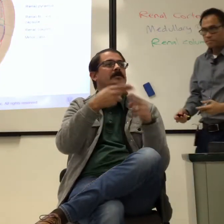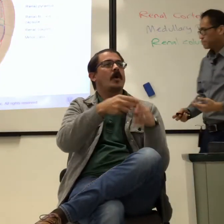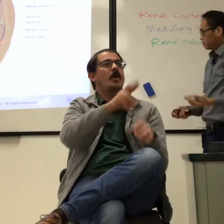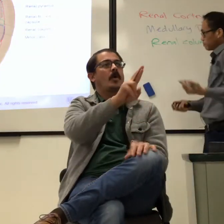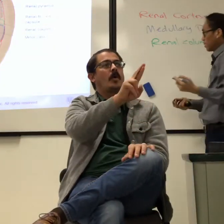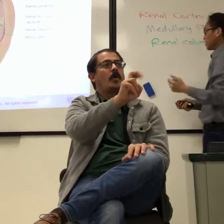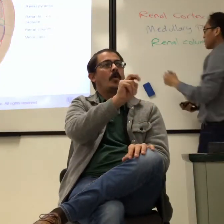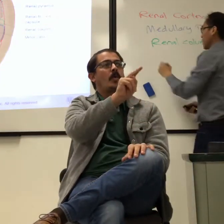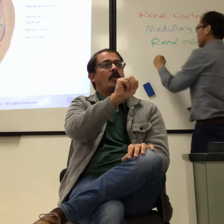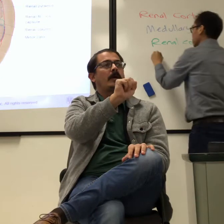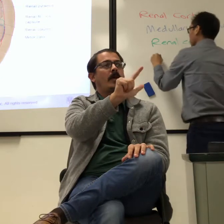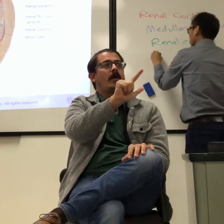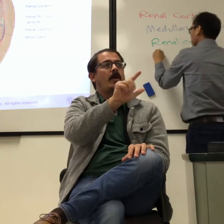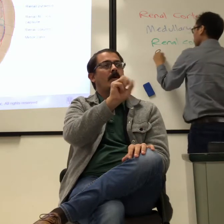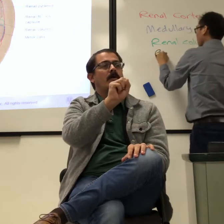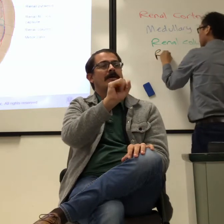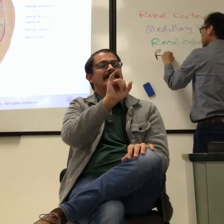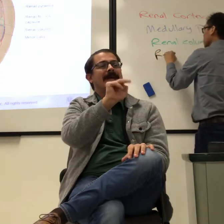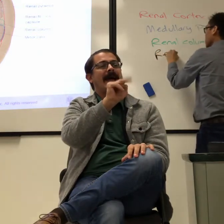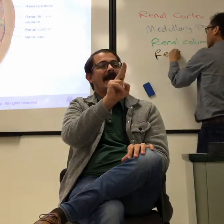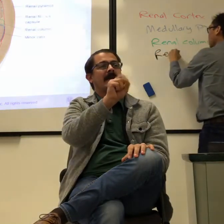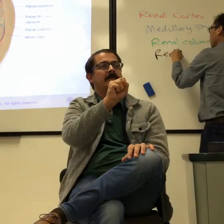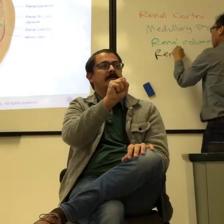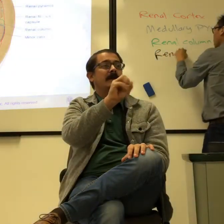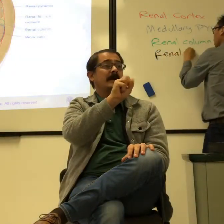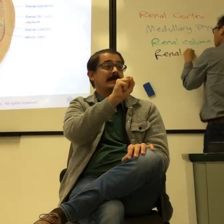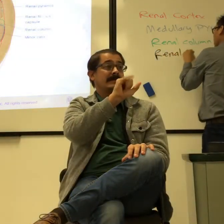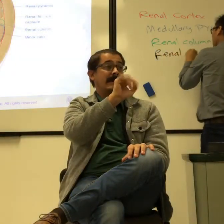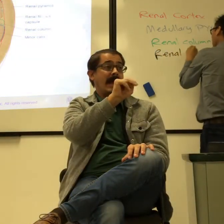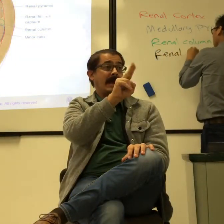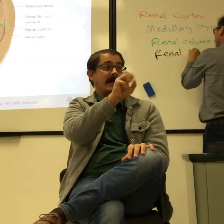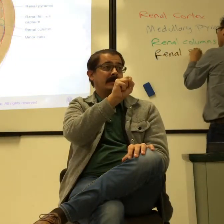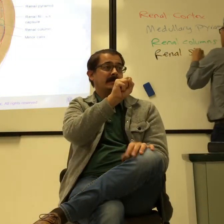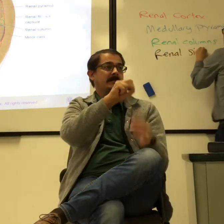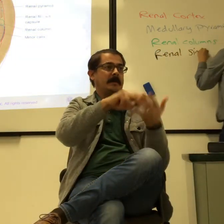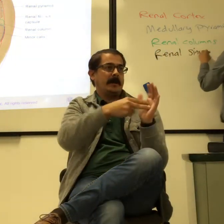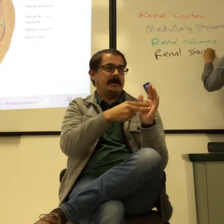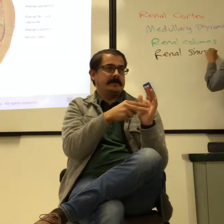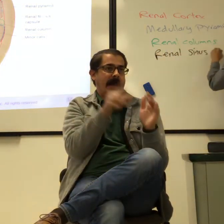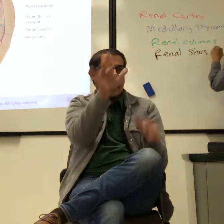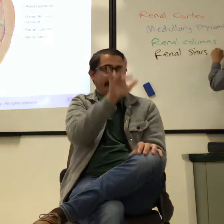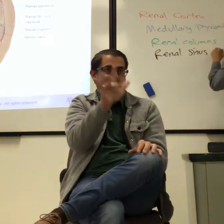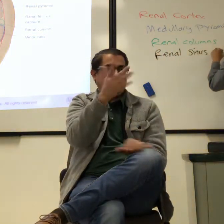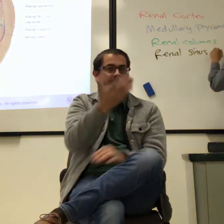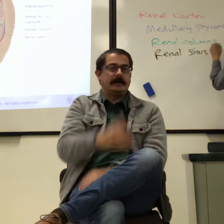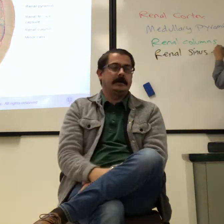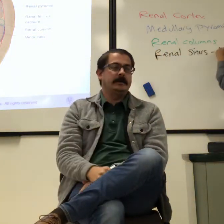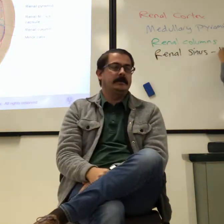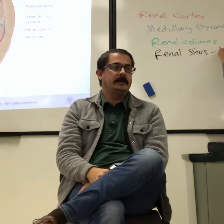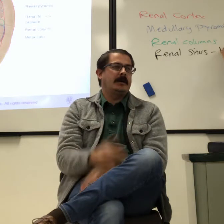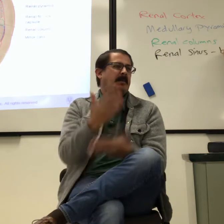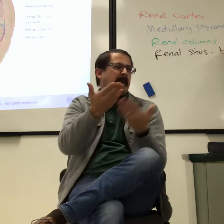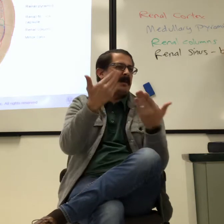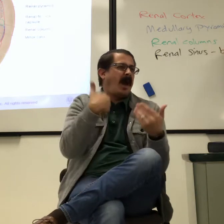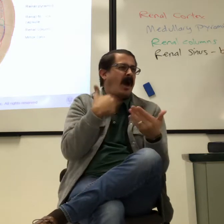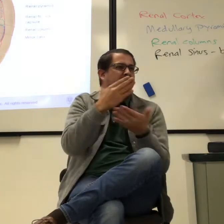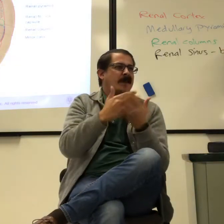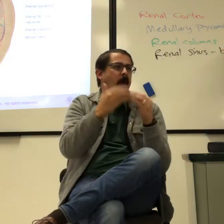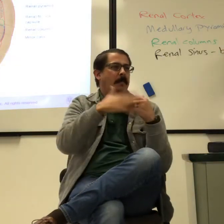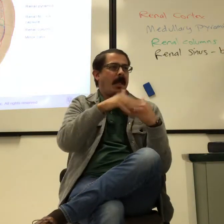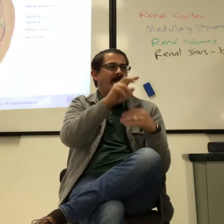empty space, renal sinus. Basically, you have maybe some blood